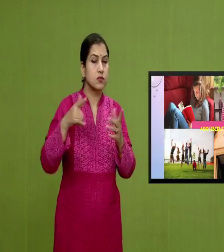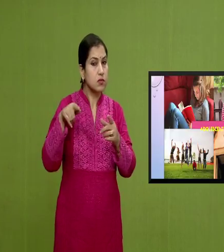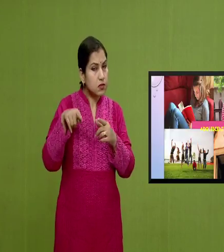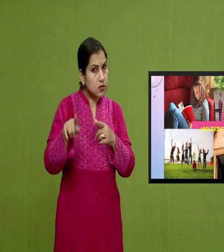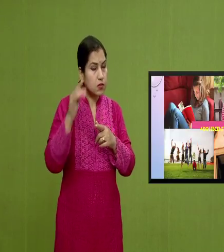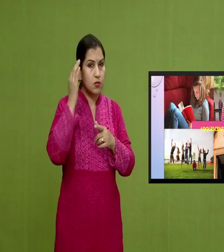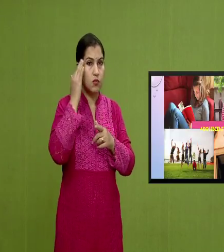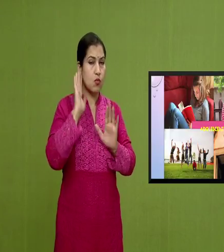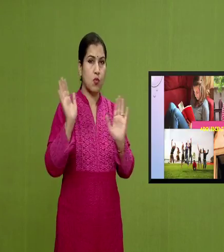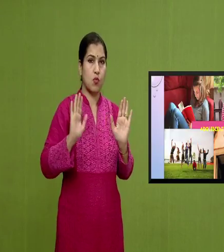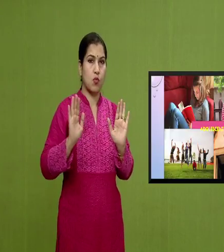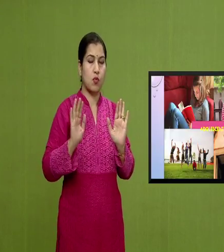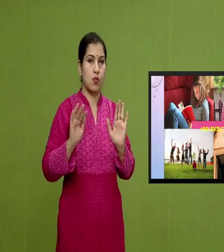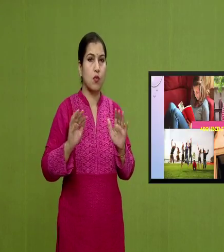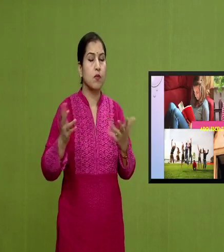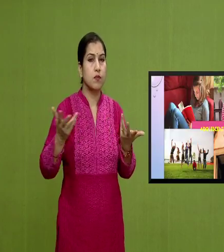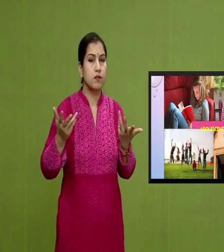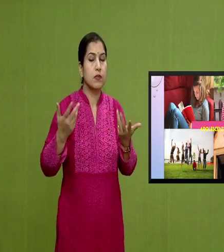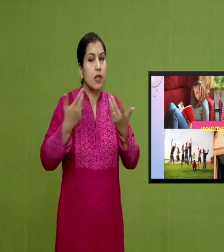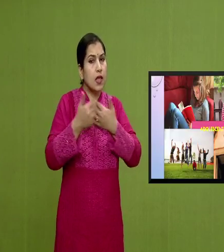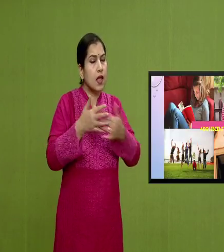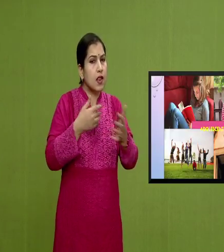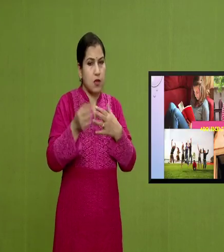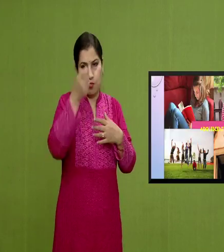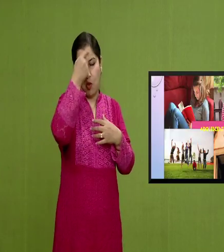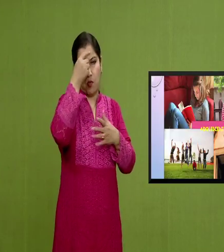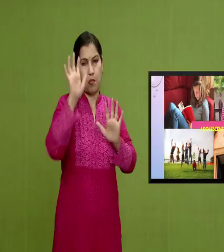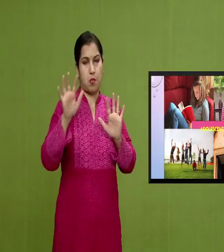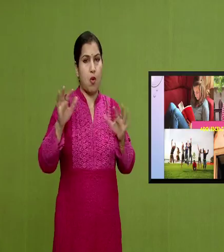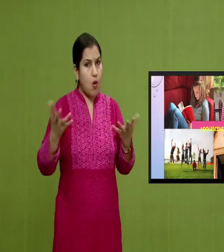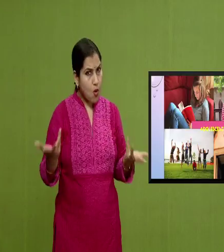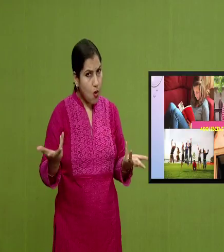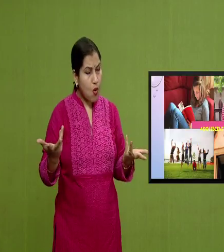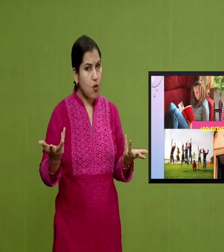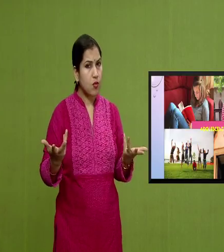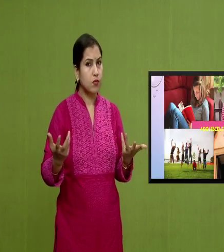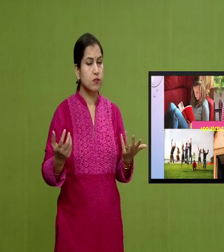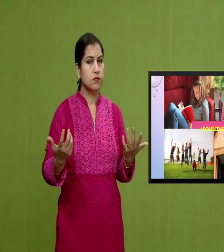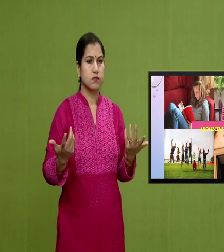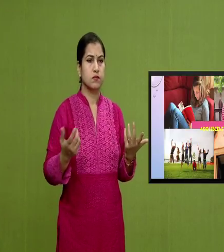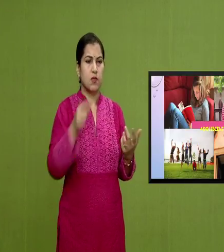not indulge in any problem or antisocial behavior.